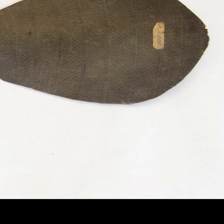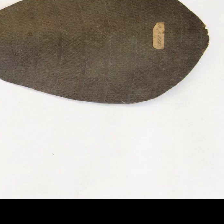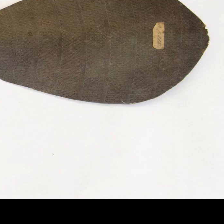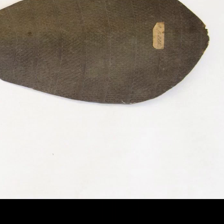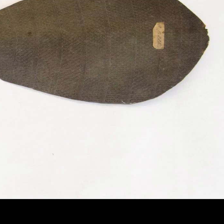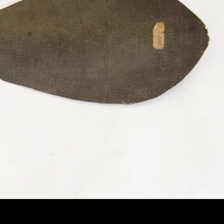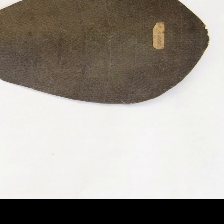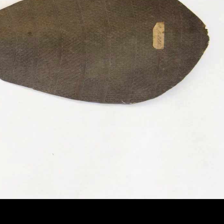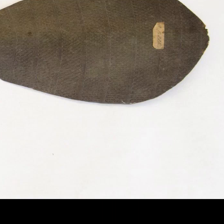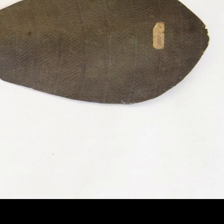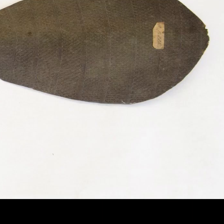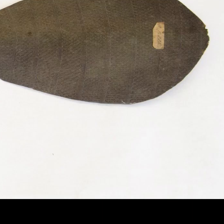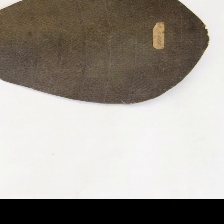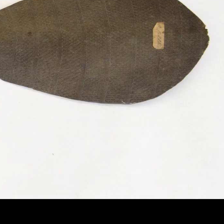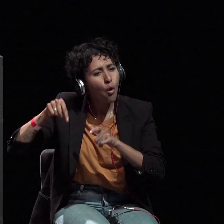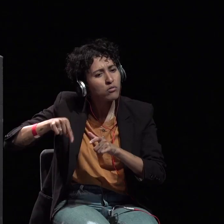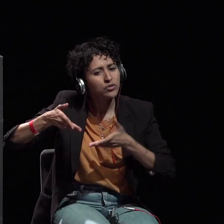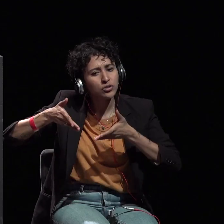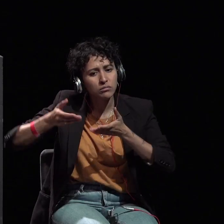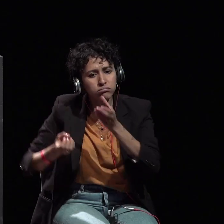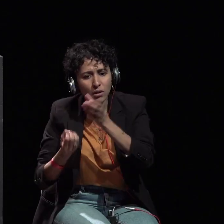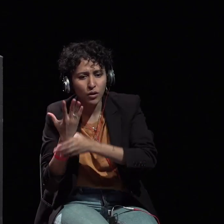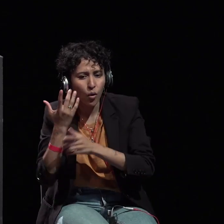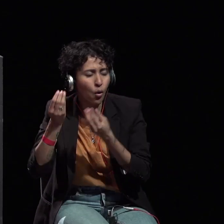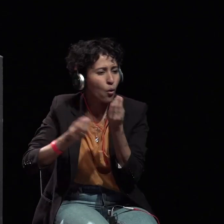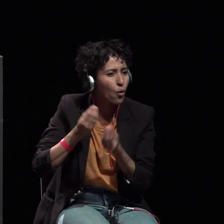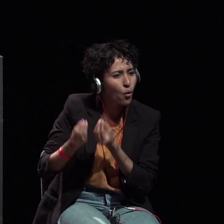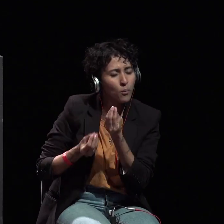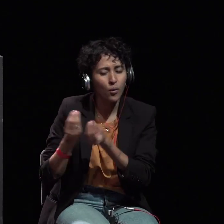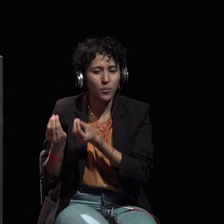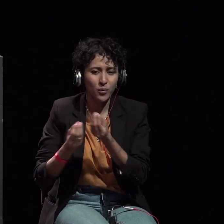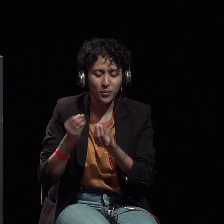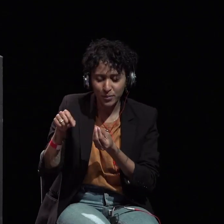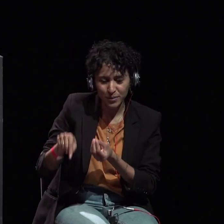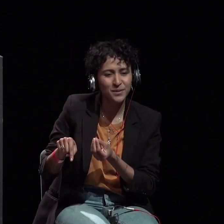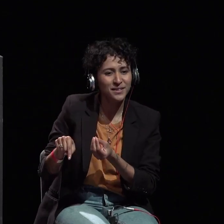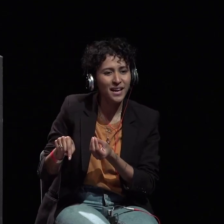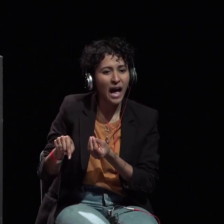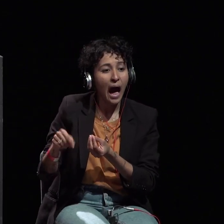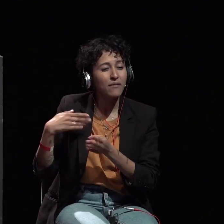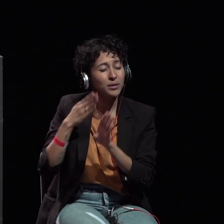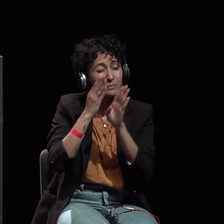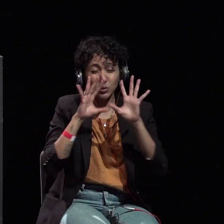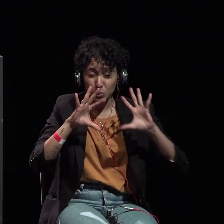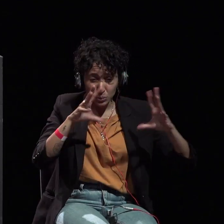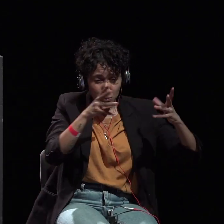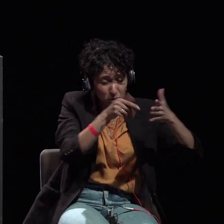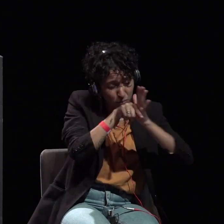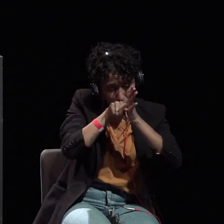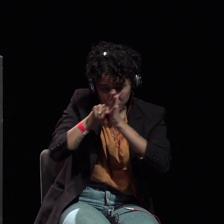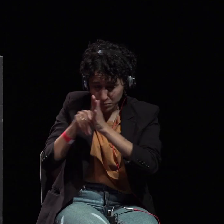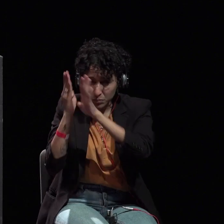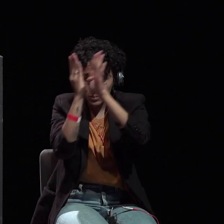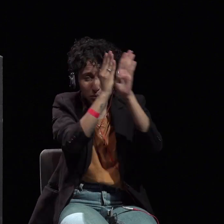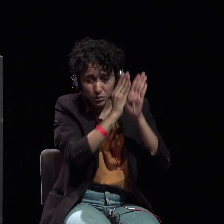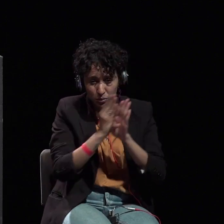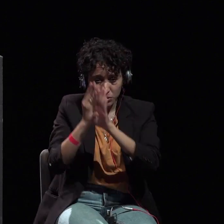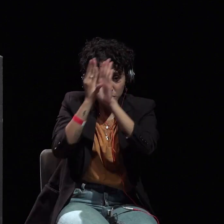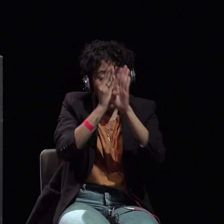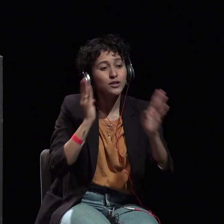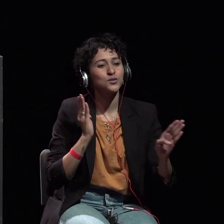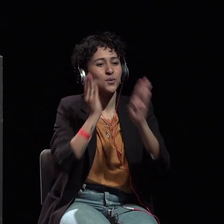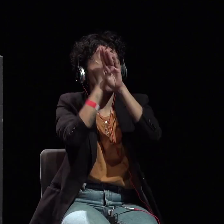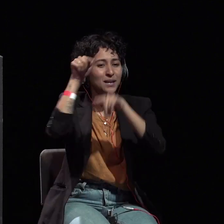brought to this country by Julia Brooks Spalding, an early missionary there. Thus, we had a case where the very practice of the art